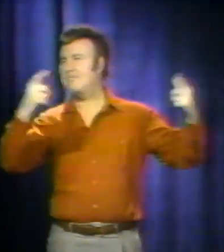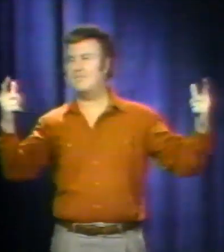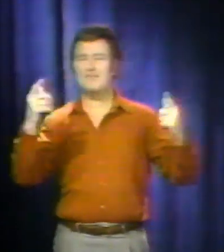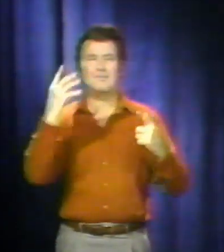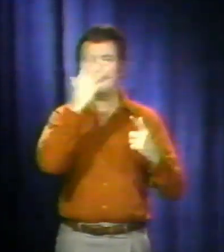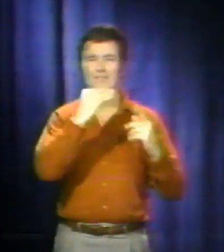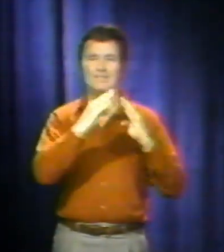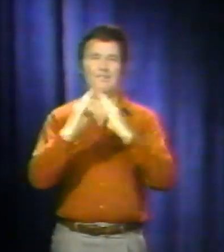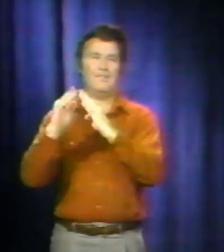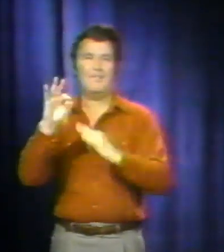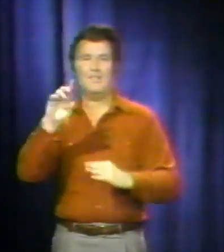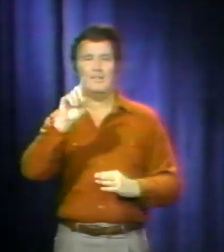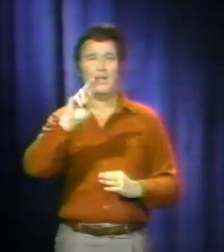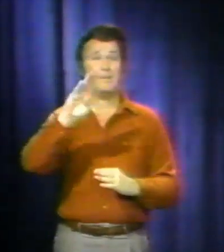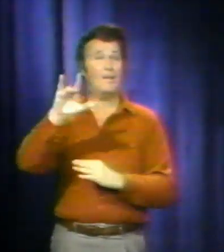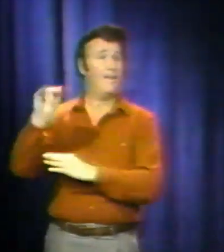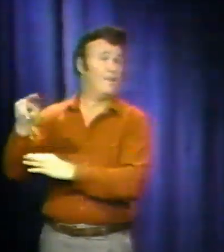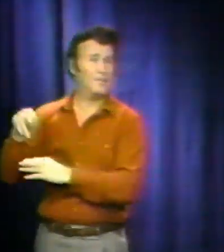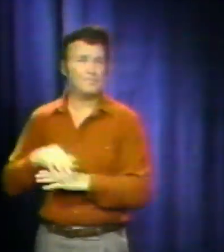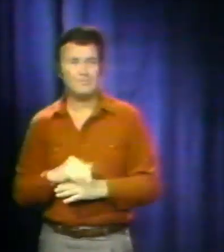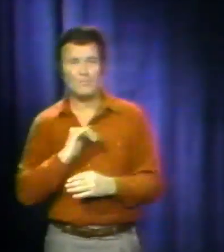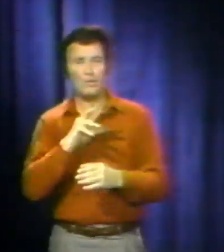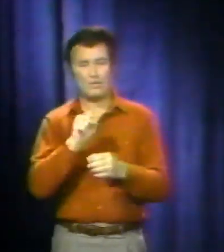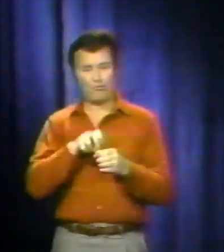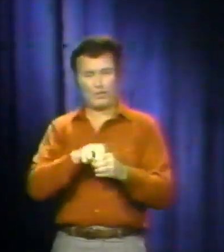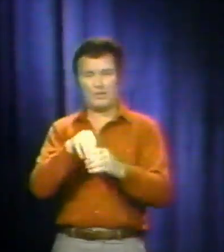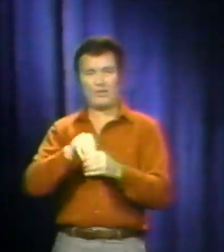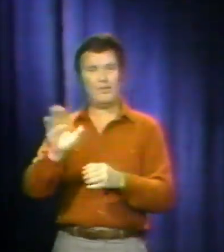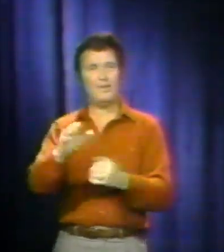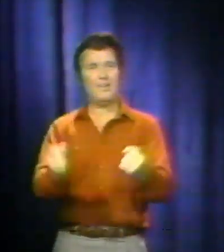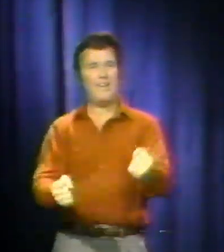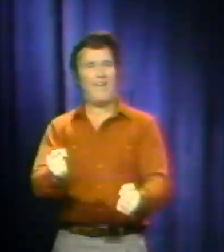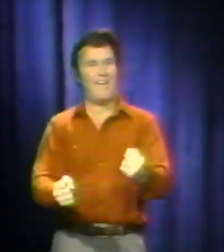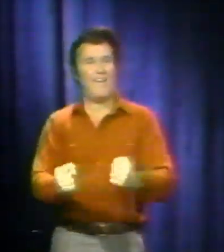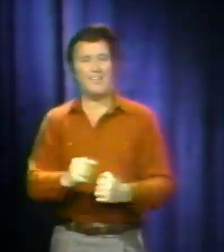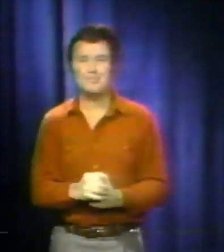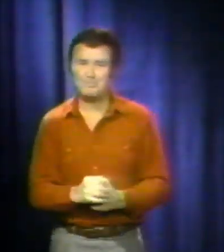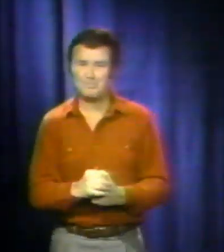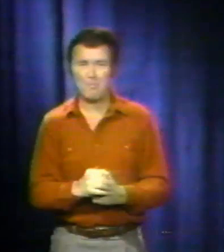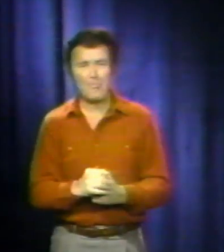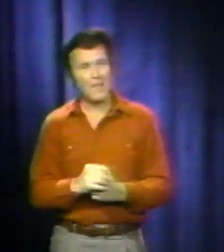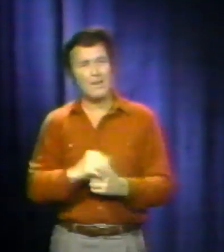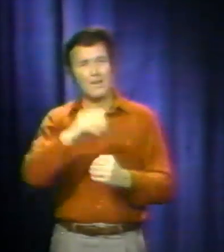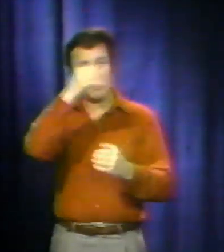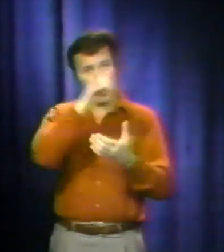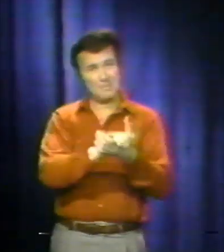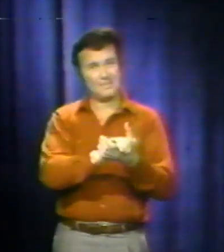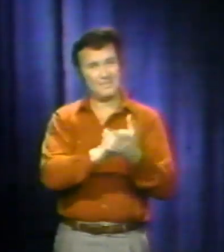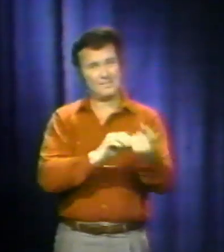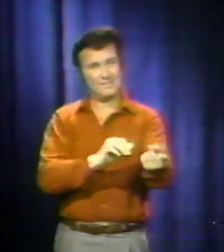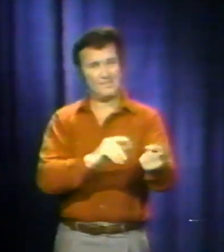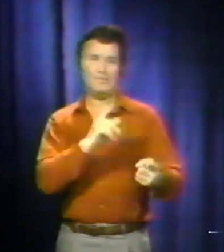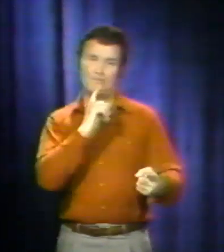day visiting the big, beautiful town of Dublin. I was riding in their car. The husband was